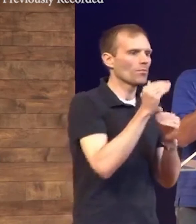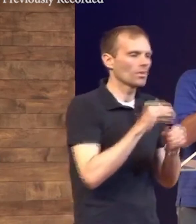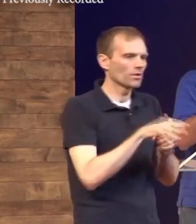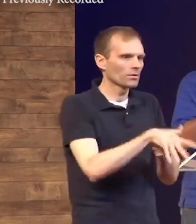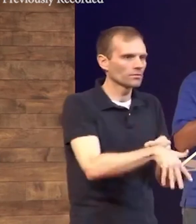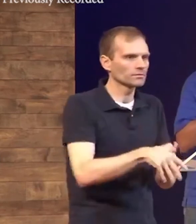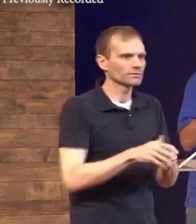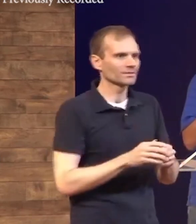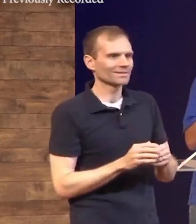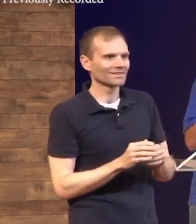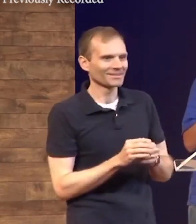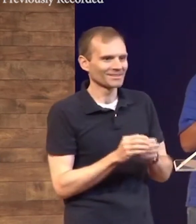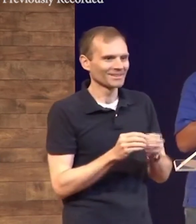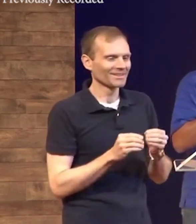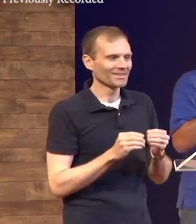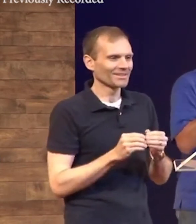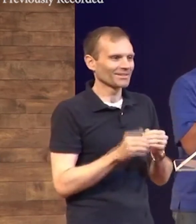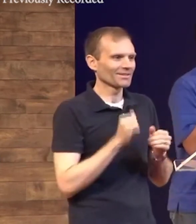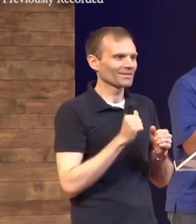And there's windows.